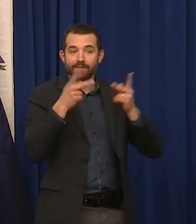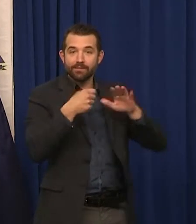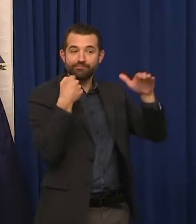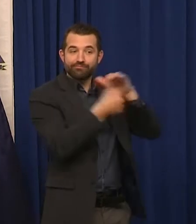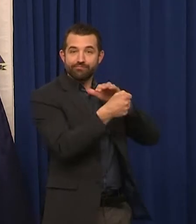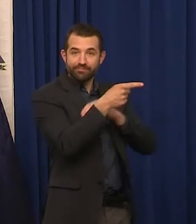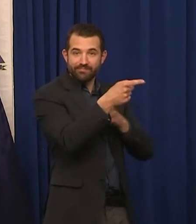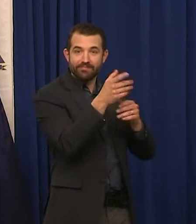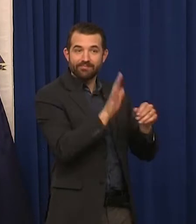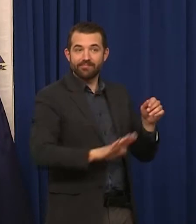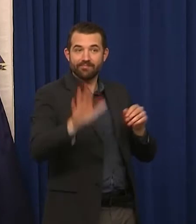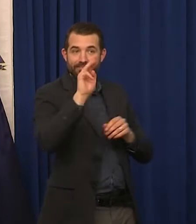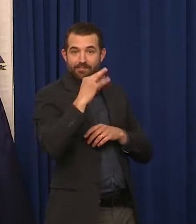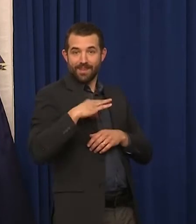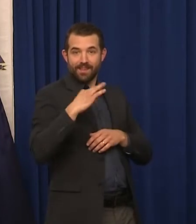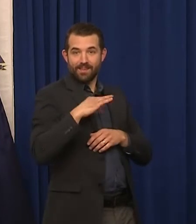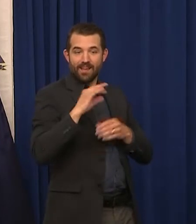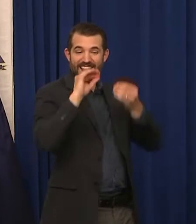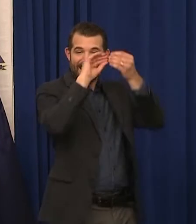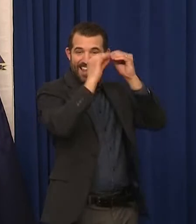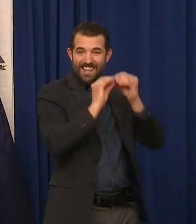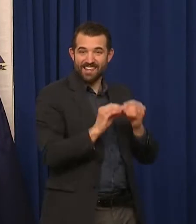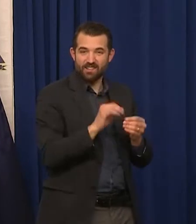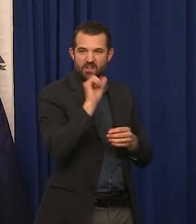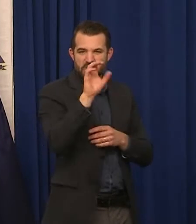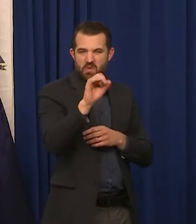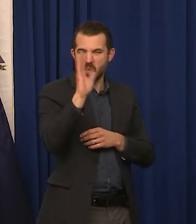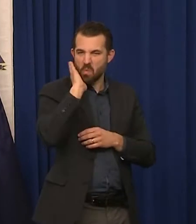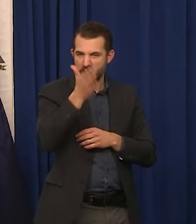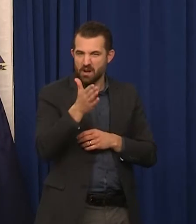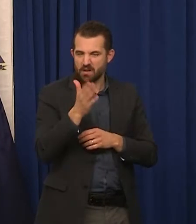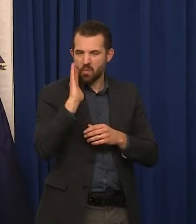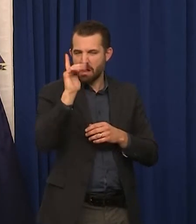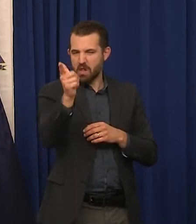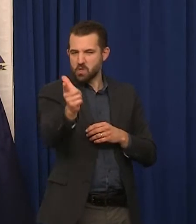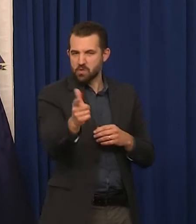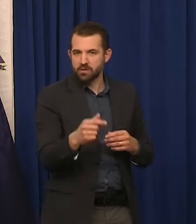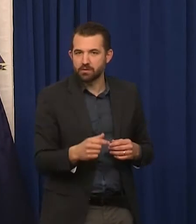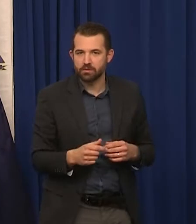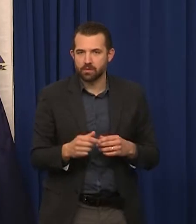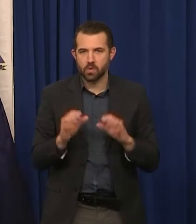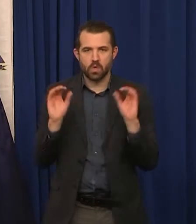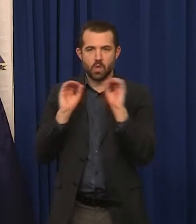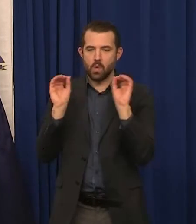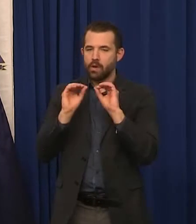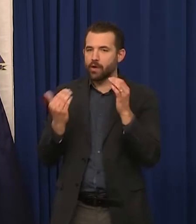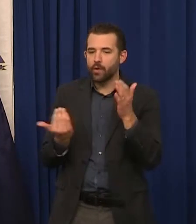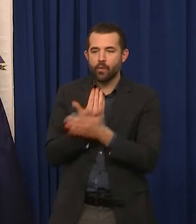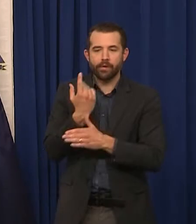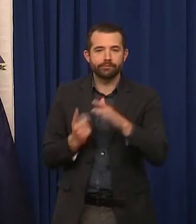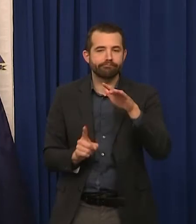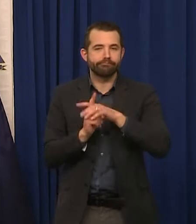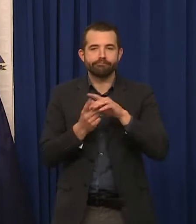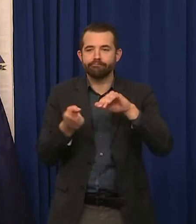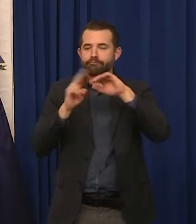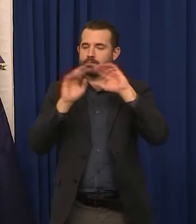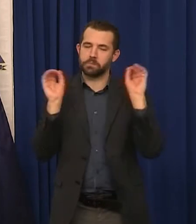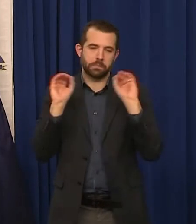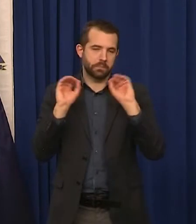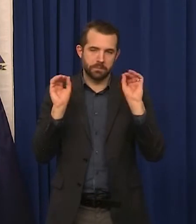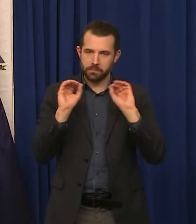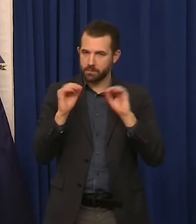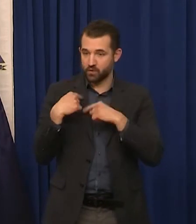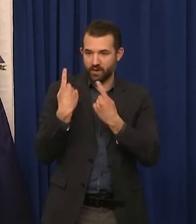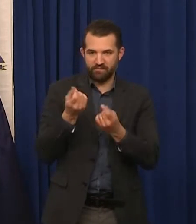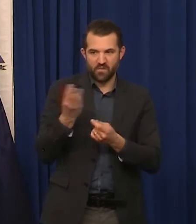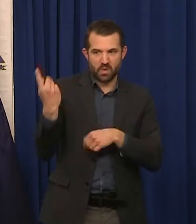get you the latest updated numbers. There have not been any new cases in a few days now, but I believe we're at six,